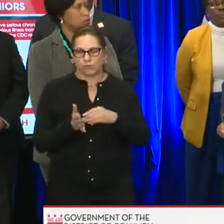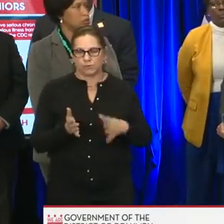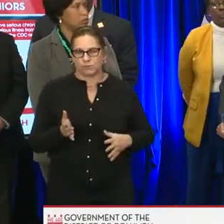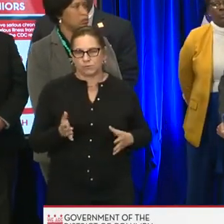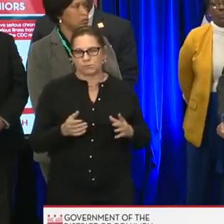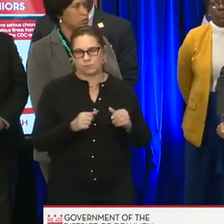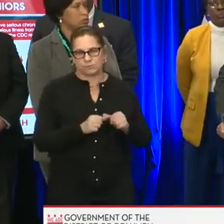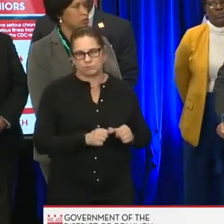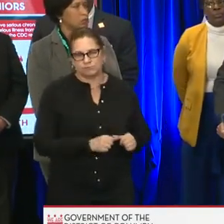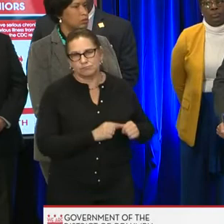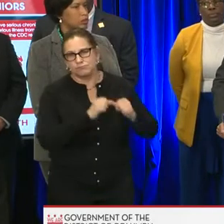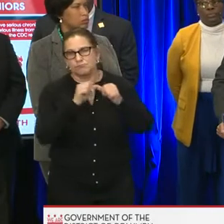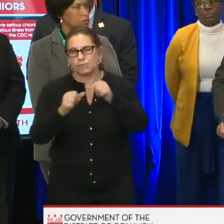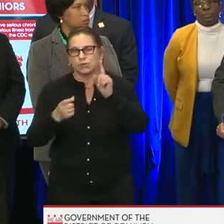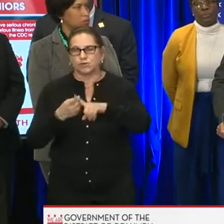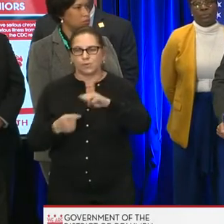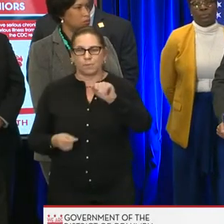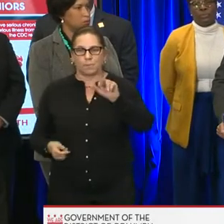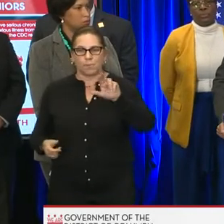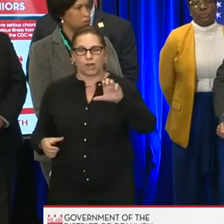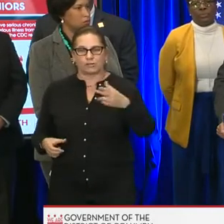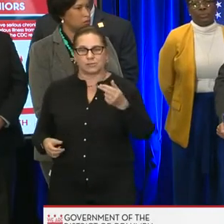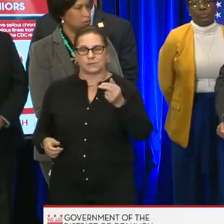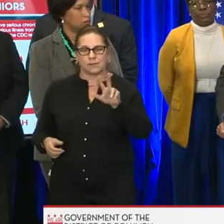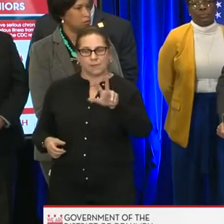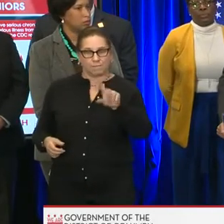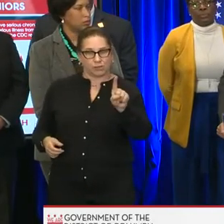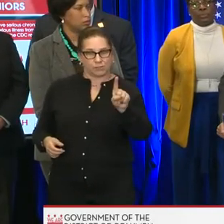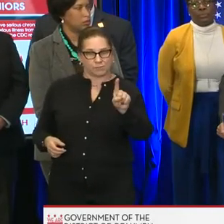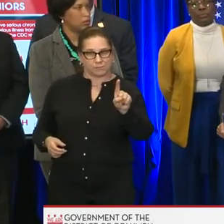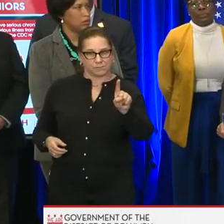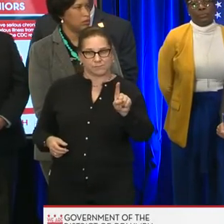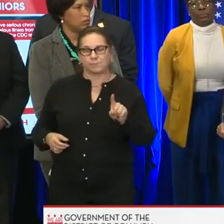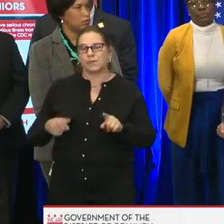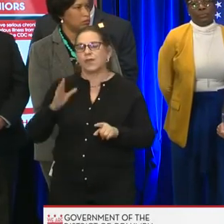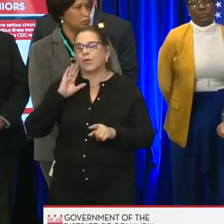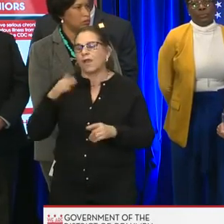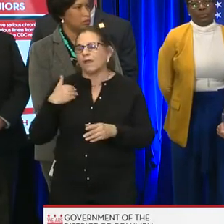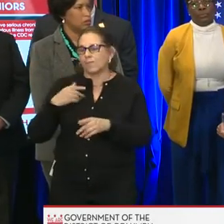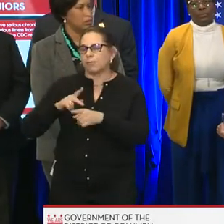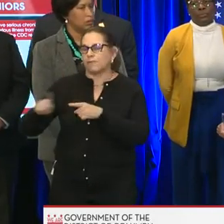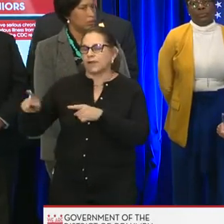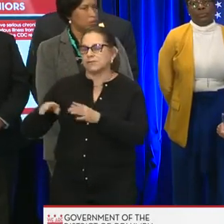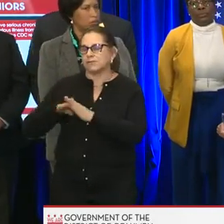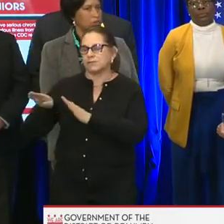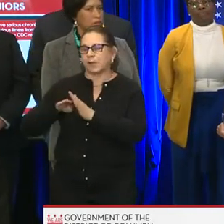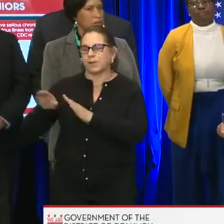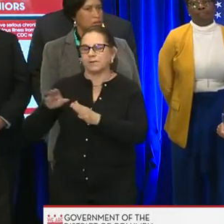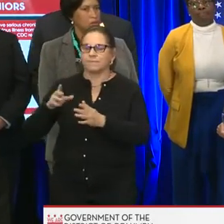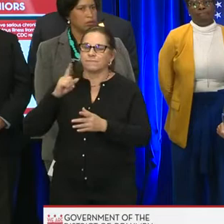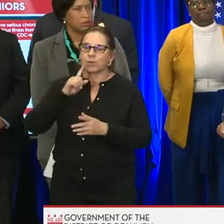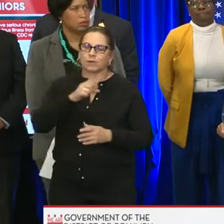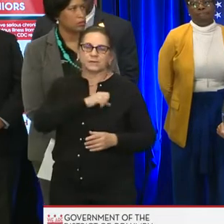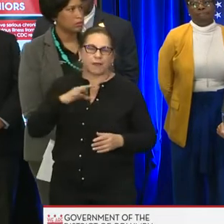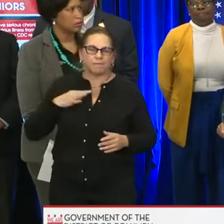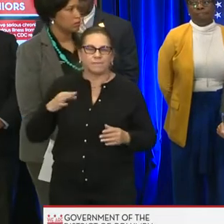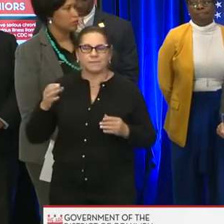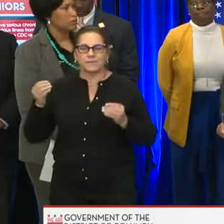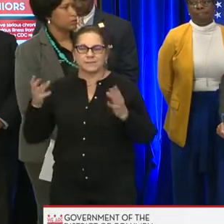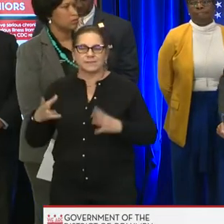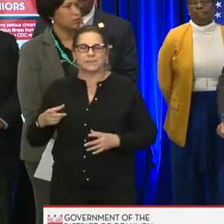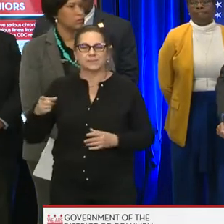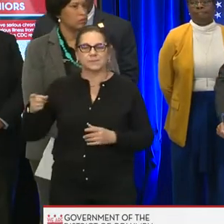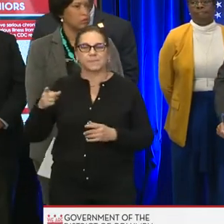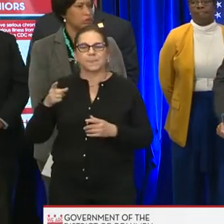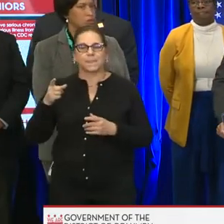we'll continue with our professional development day that has been planned for staff, which will include staff preparing for remote learning, but